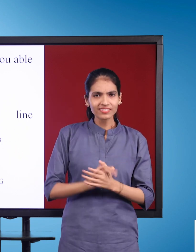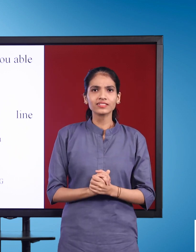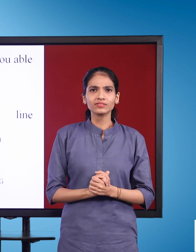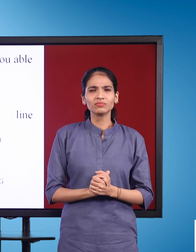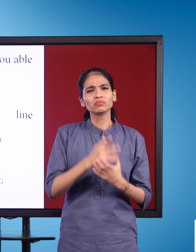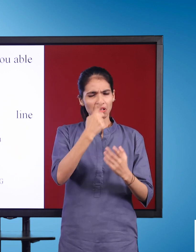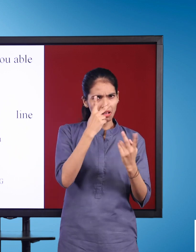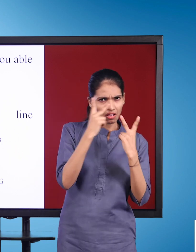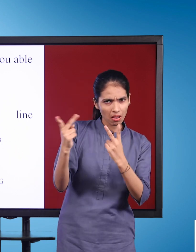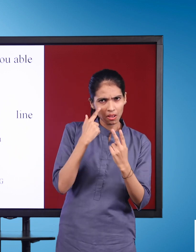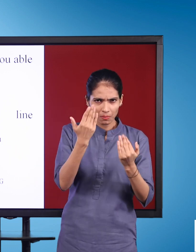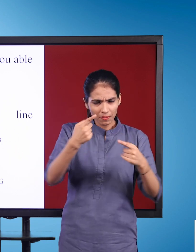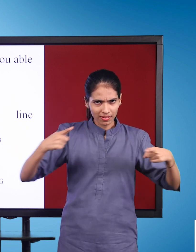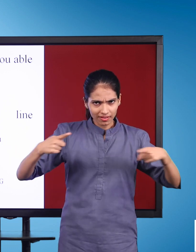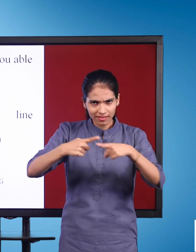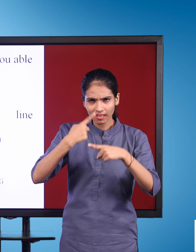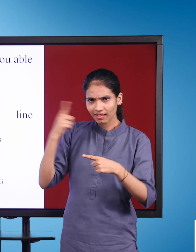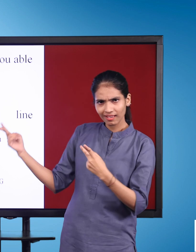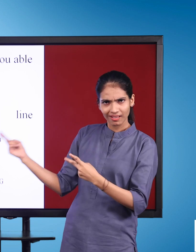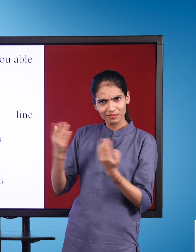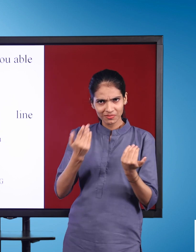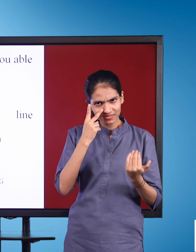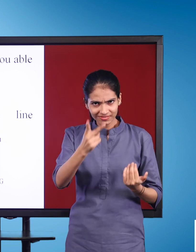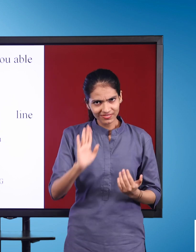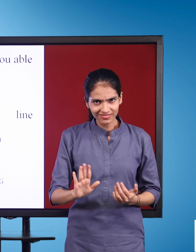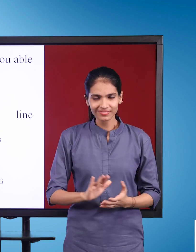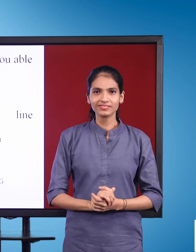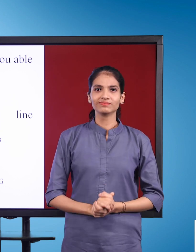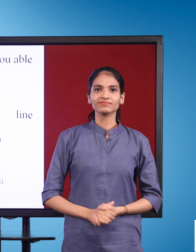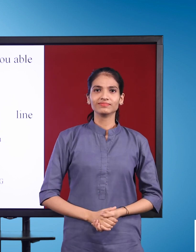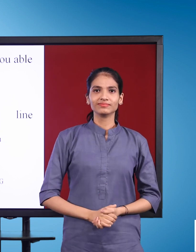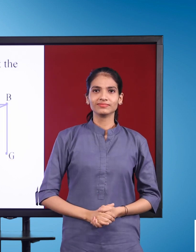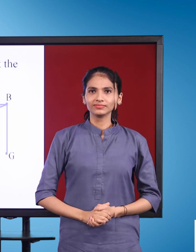the bottom 4 points are E, F, G, H.